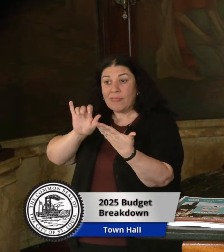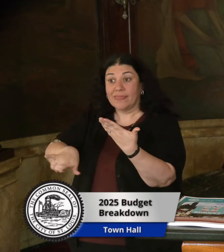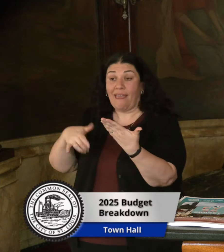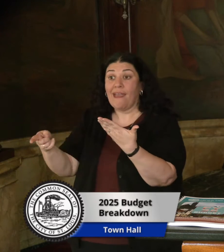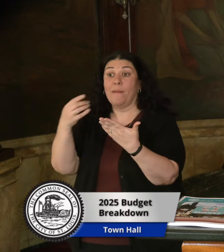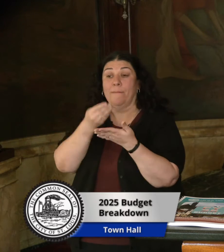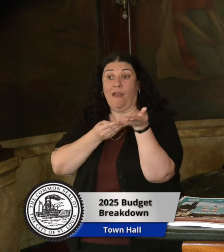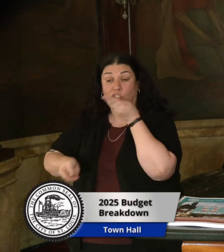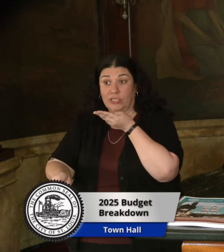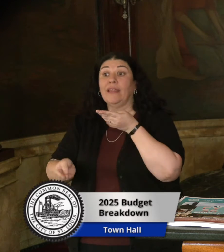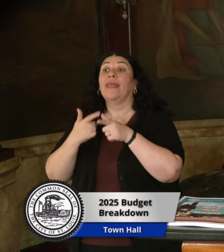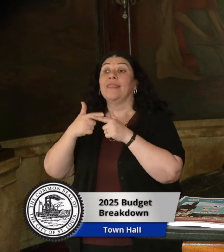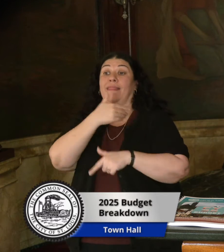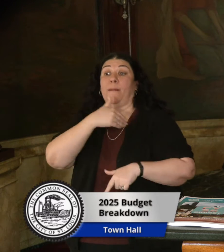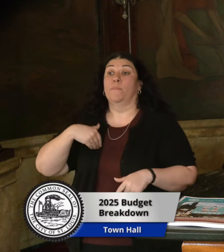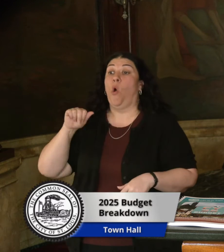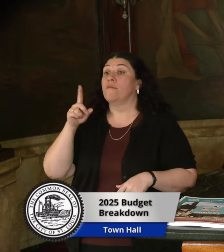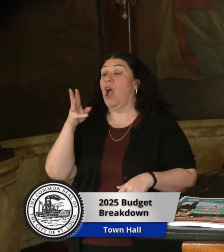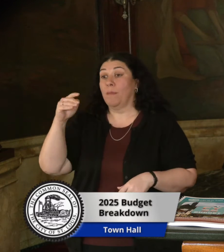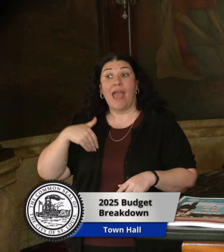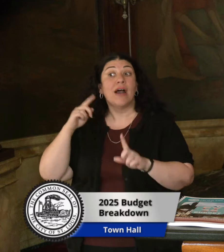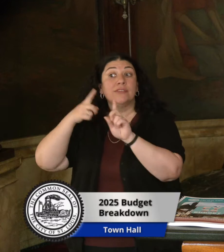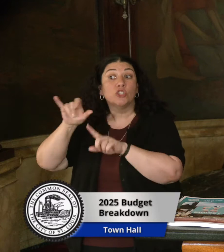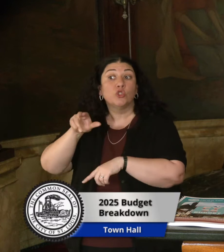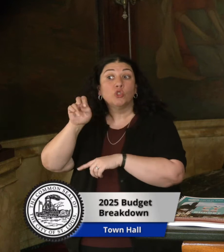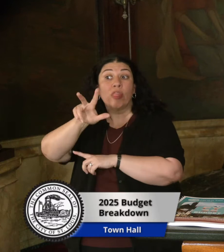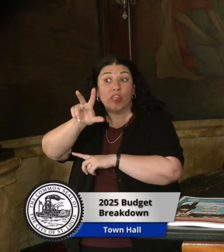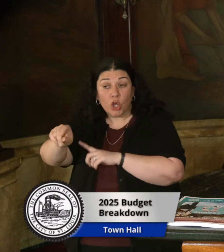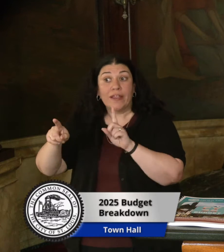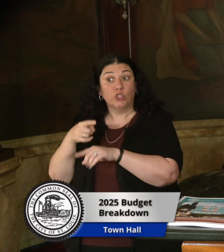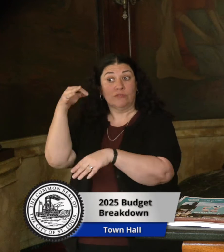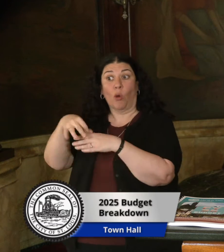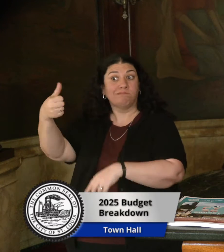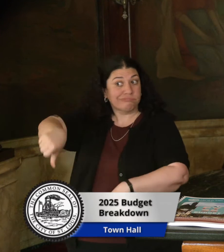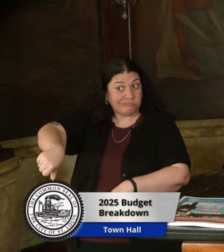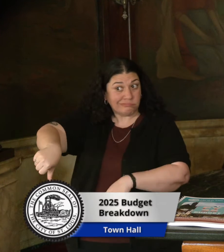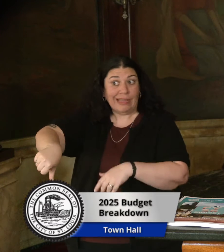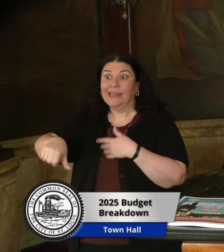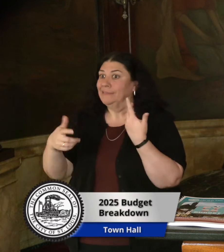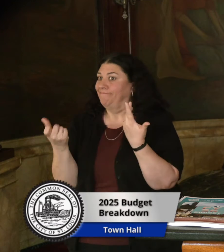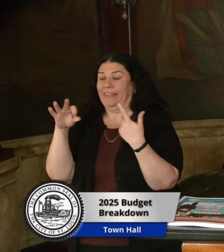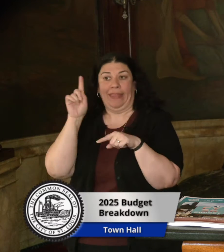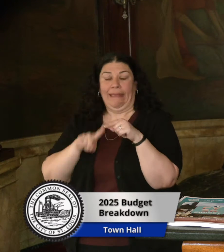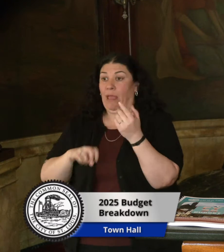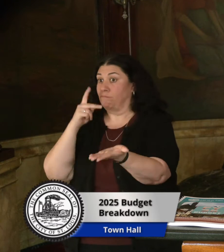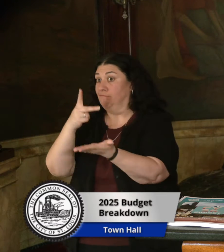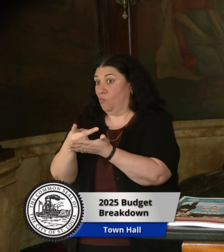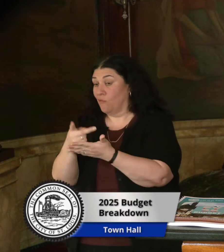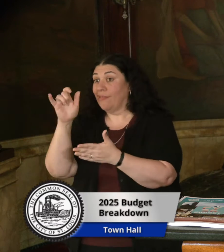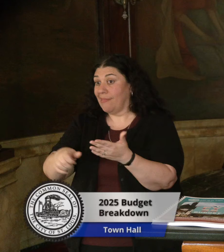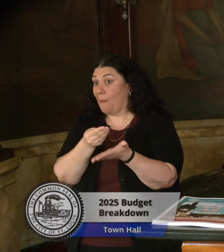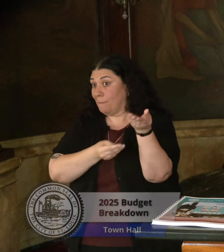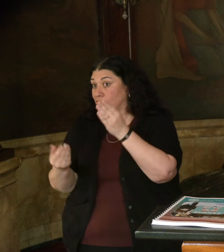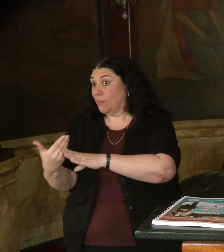Aldermen. The Board of Aldermen has until June 30th to vote the budget out. If they fail to vote on the budget before then,